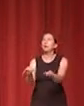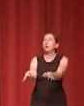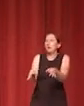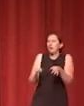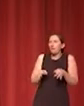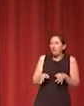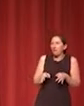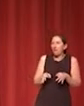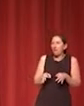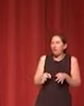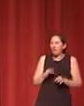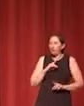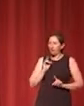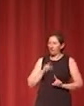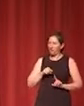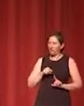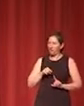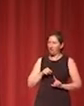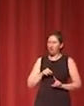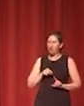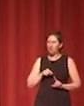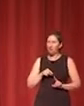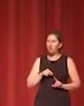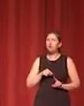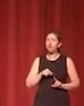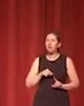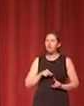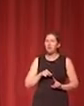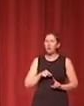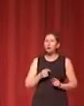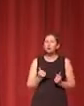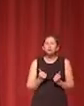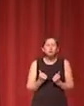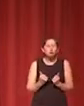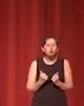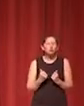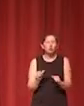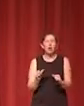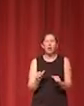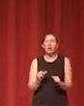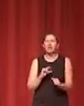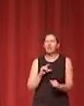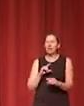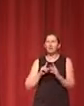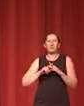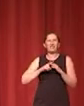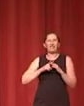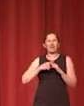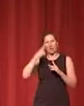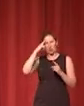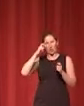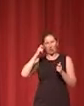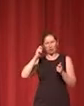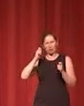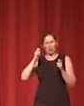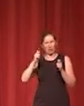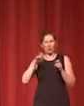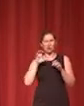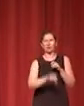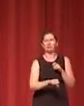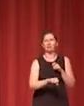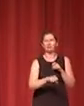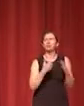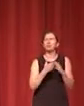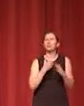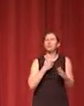symptoms. And even more so, you can advance again, try to get these earliest brain changes before we get any memory loss symptoms. And